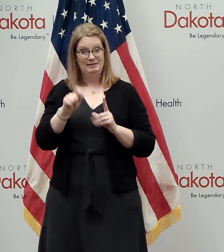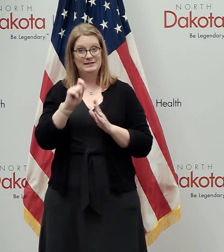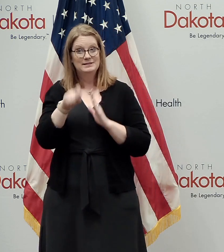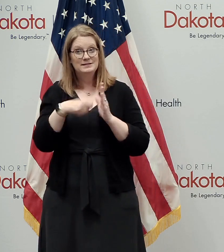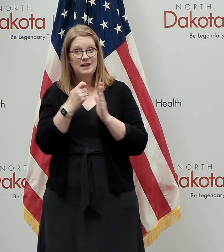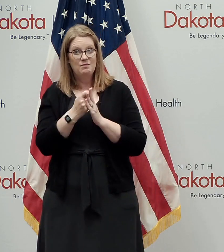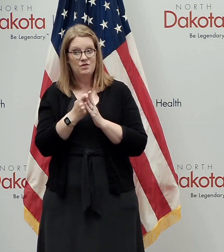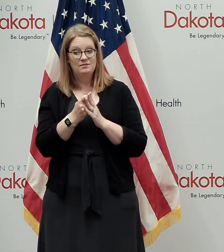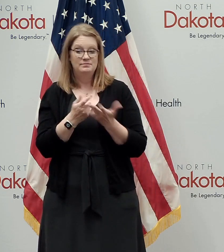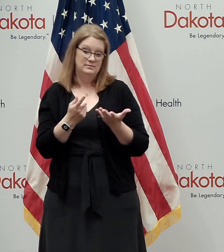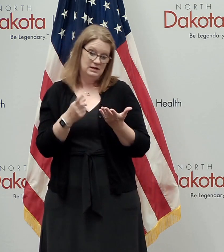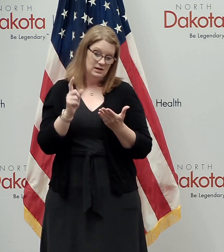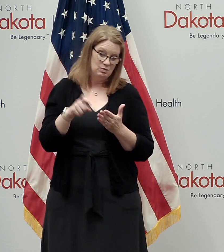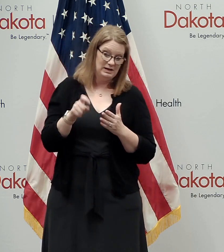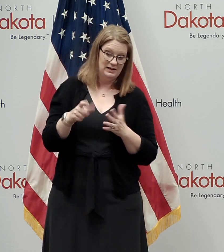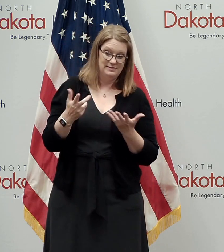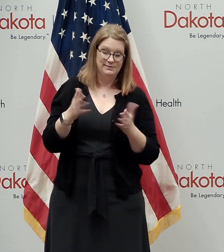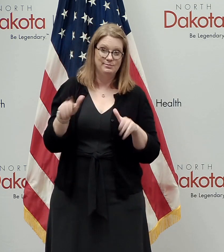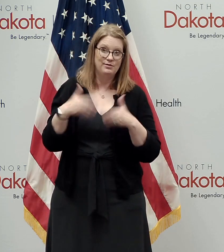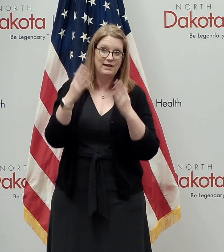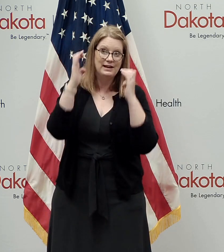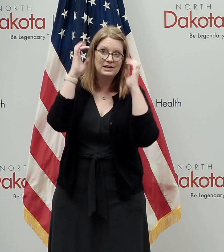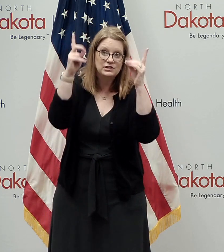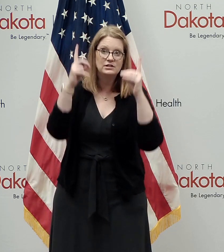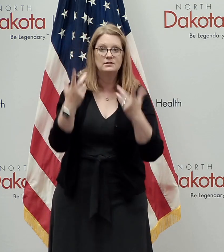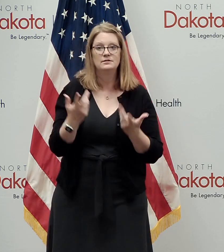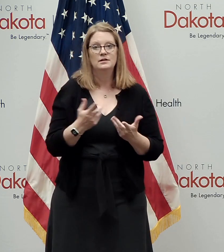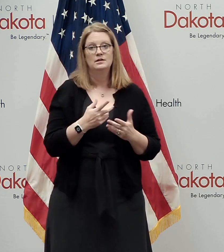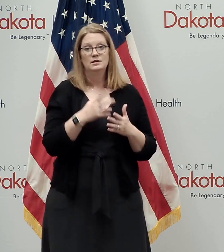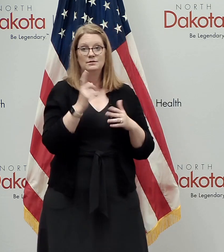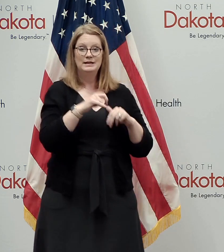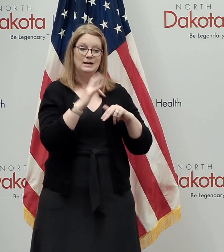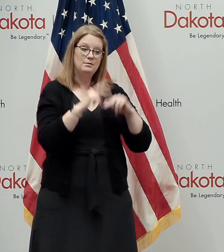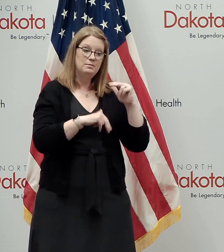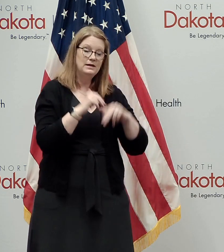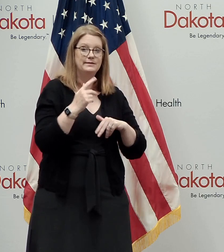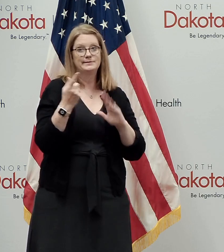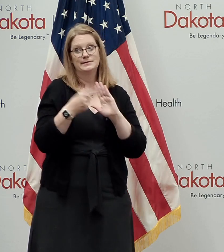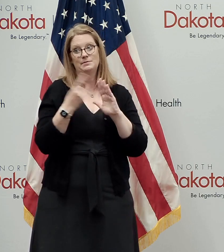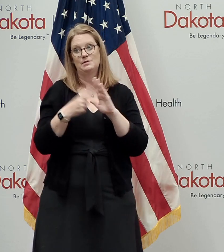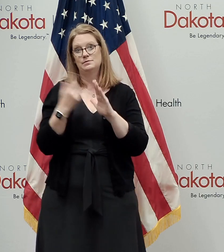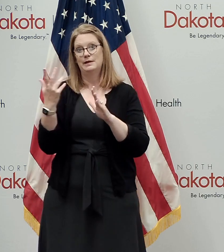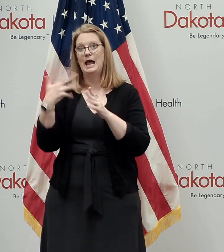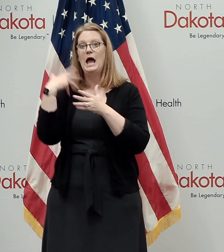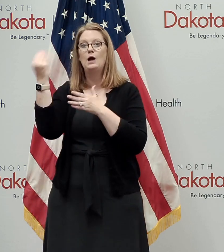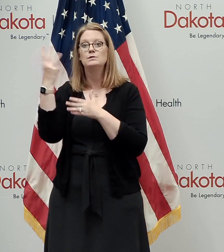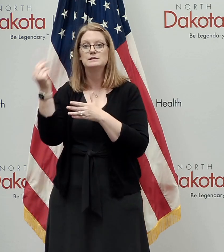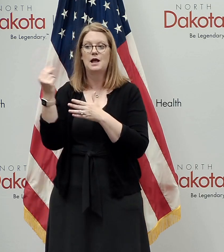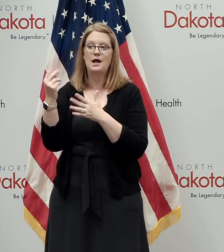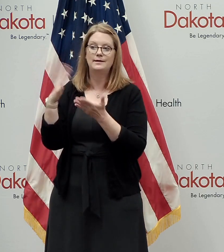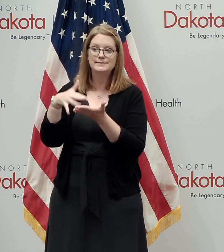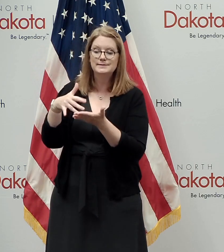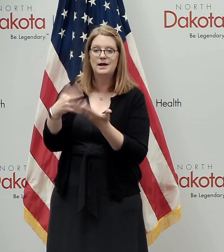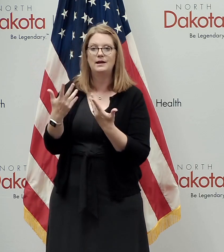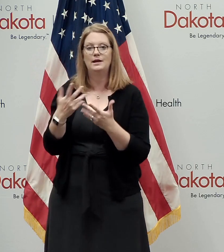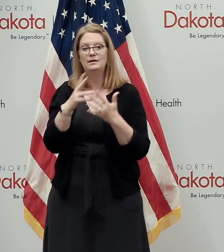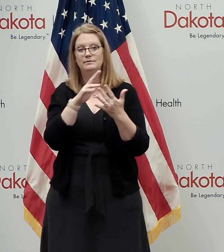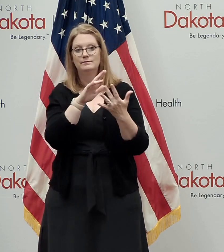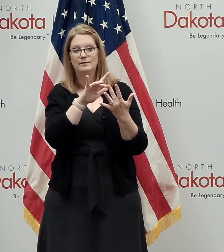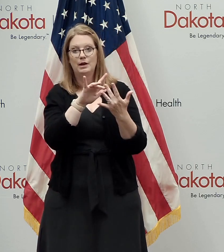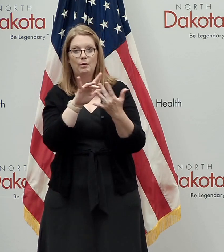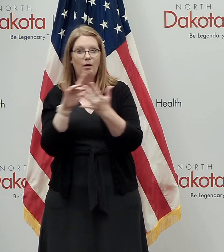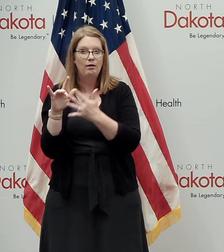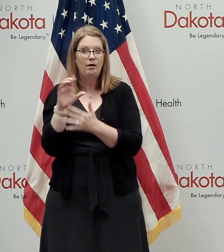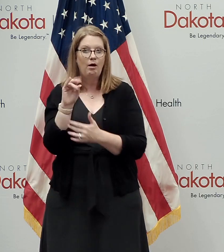you need a building to assist in that. Sometimes you can have a great education in the outdoors, sometimes a great education online. But I think this is going to